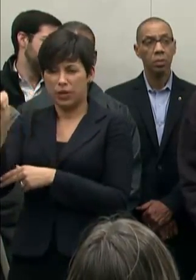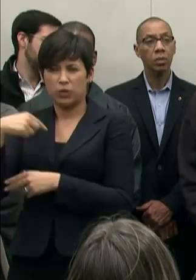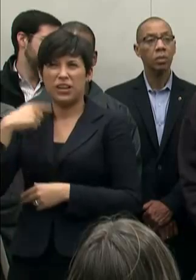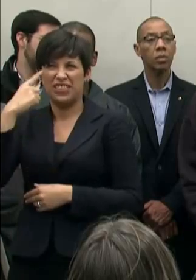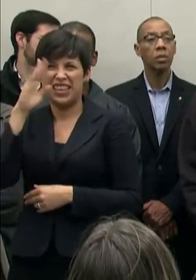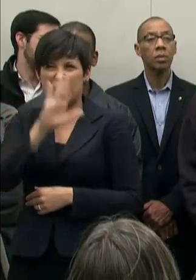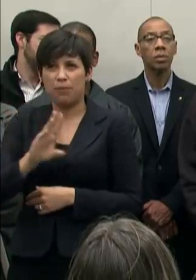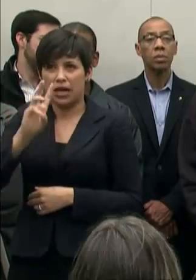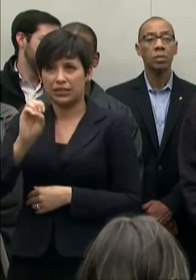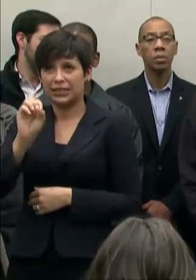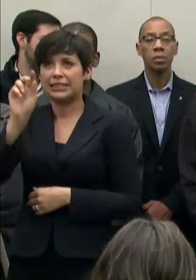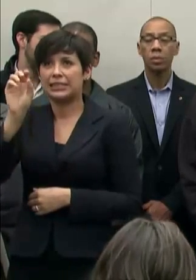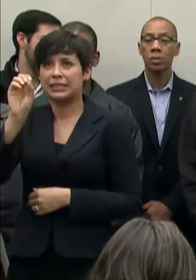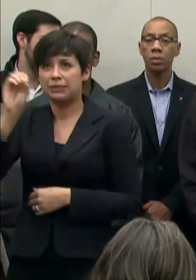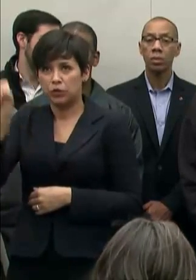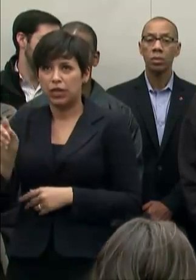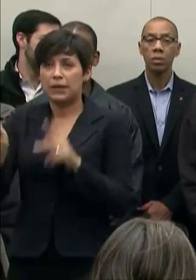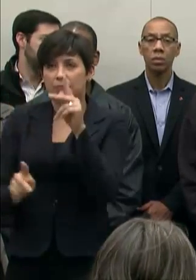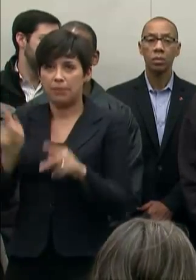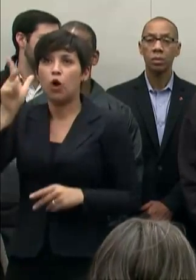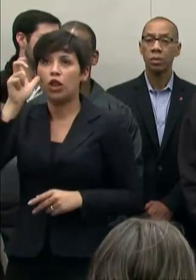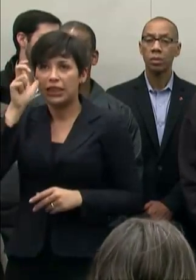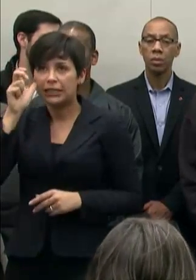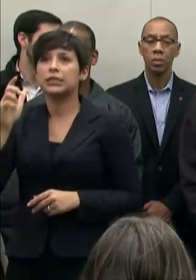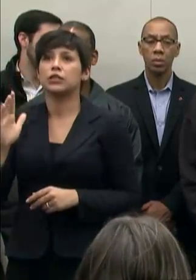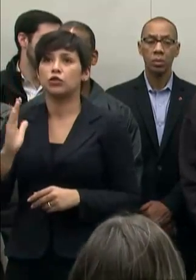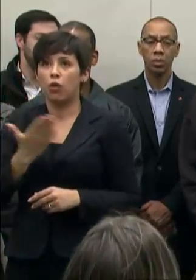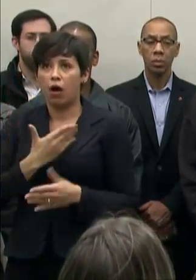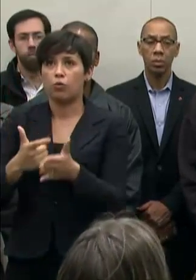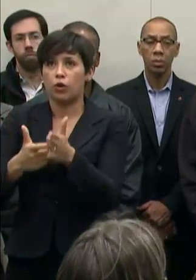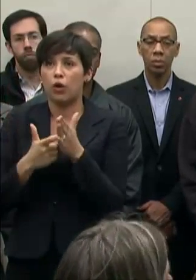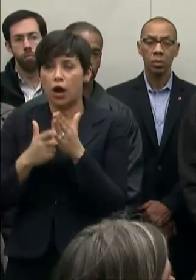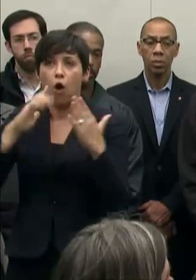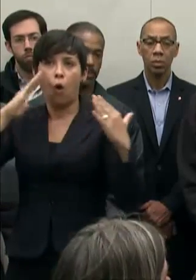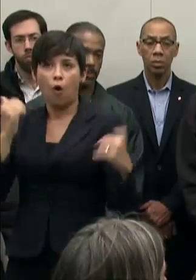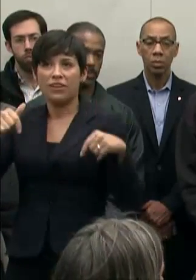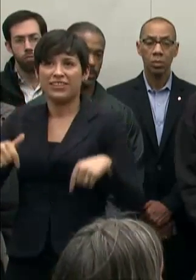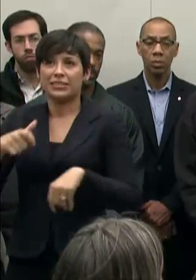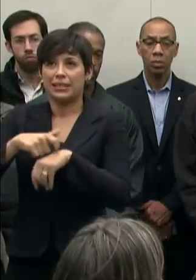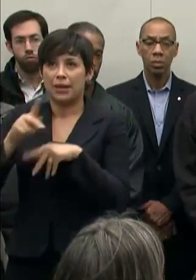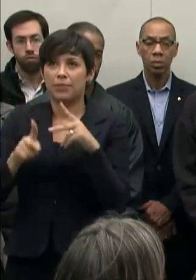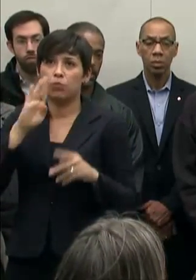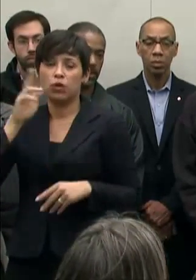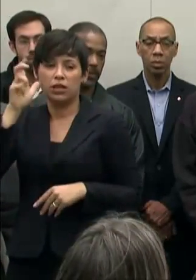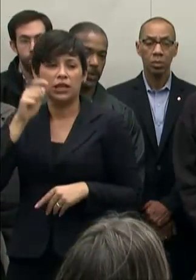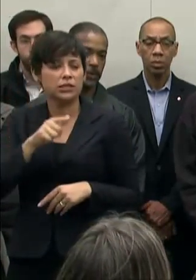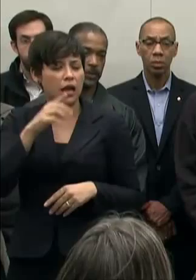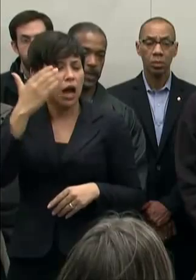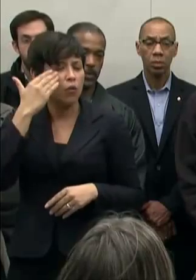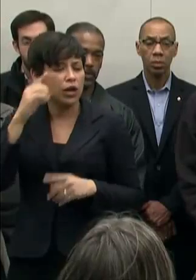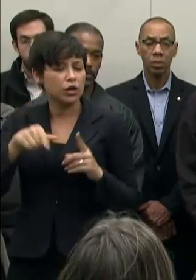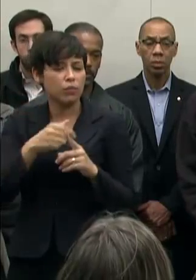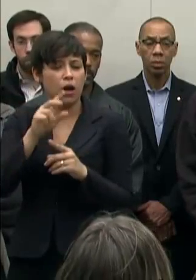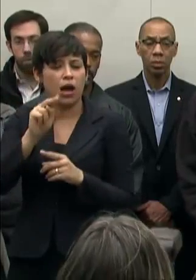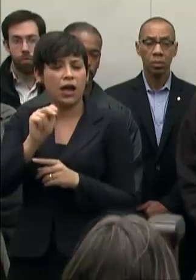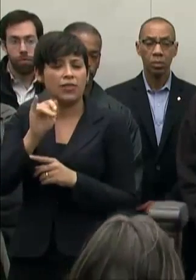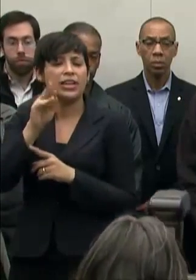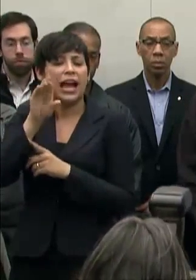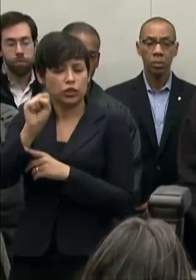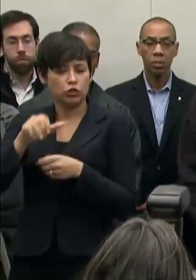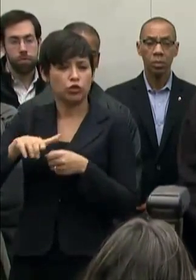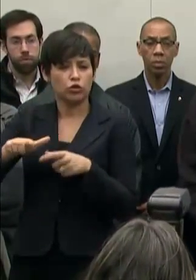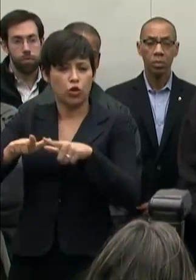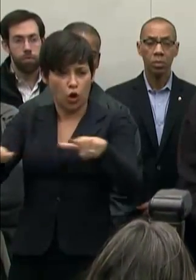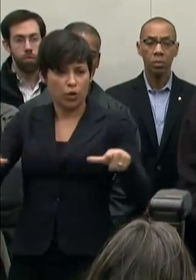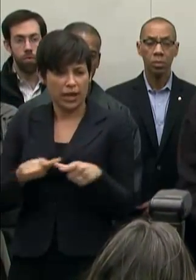did listen. Hopefully this time more people will listen. Yes, sir. The NYCHA locations, how many people does that encompass within the 26 locations? 45,000